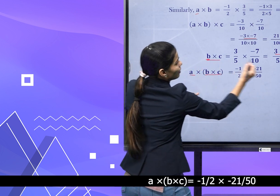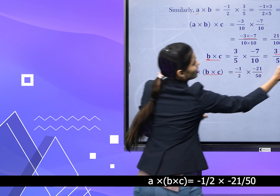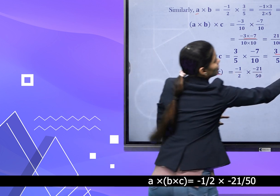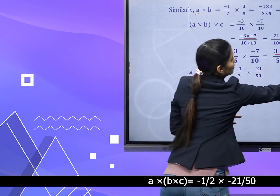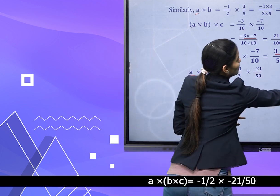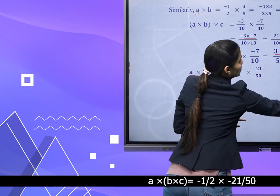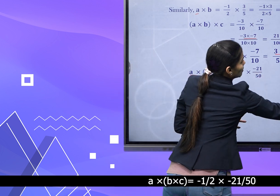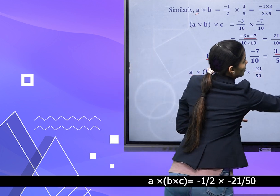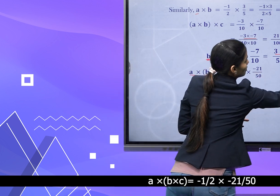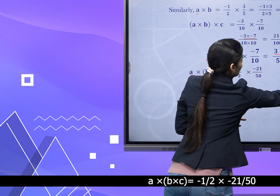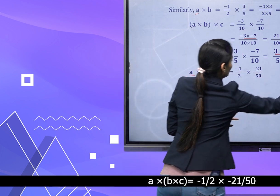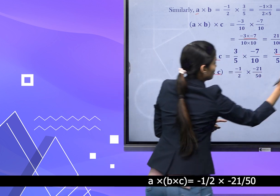50.